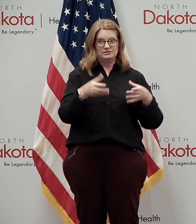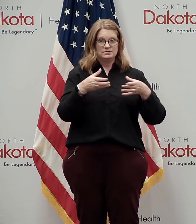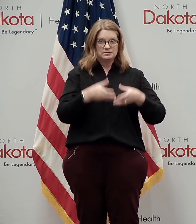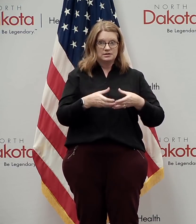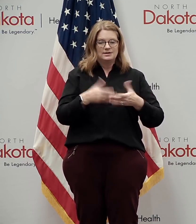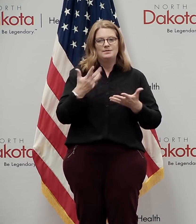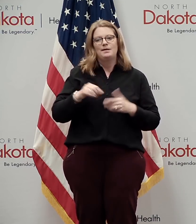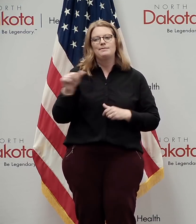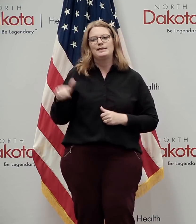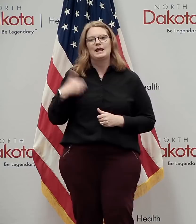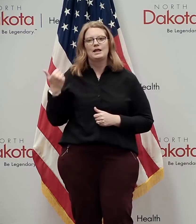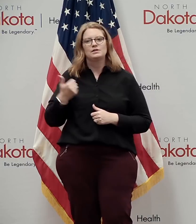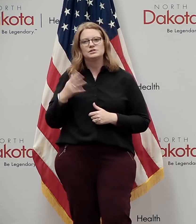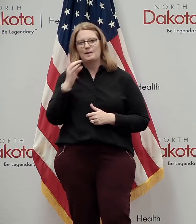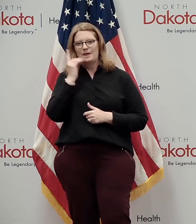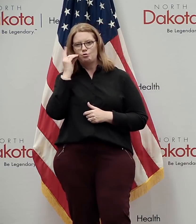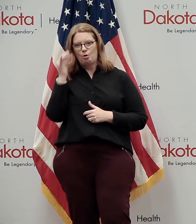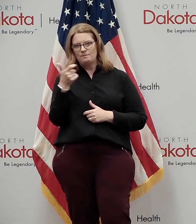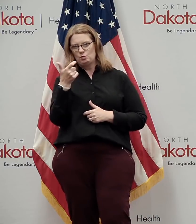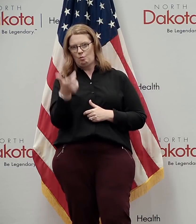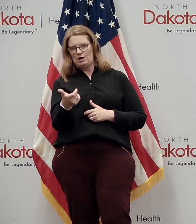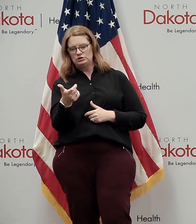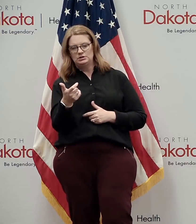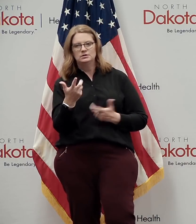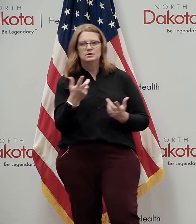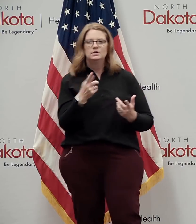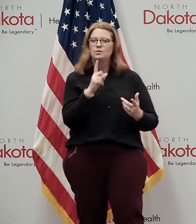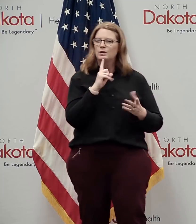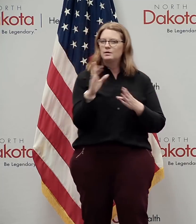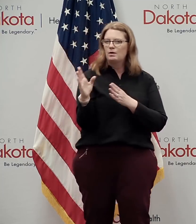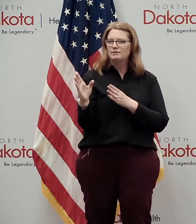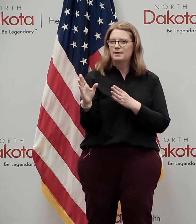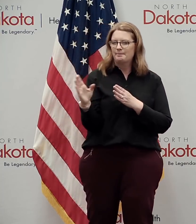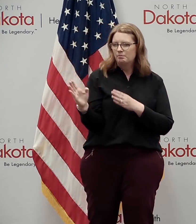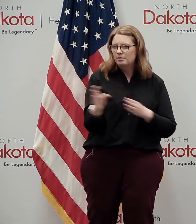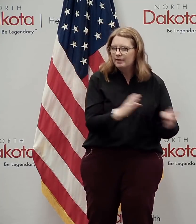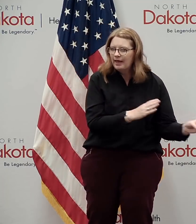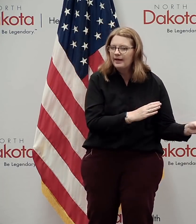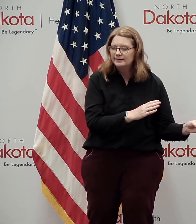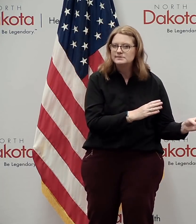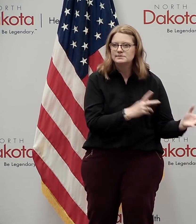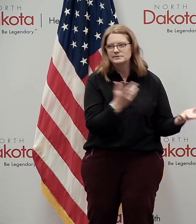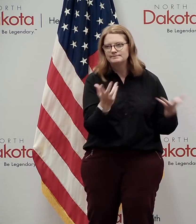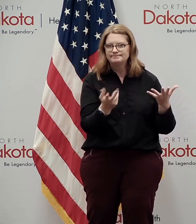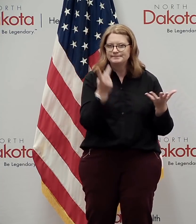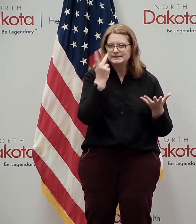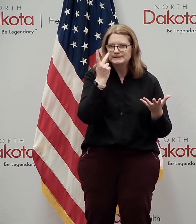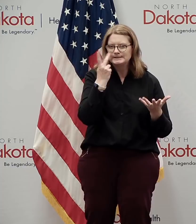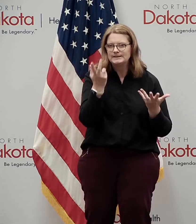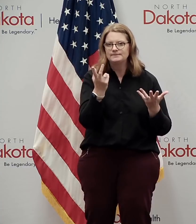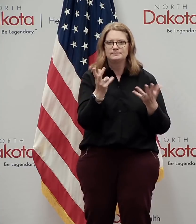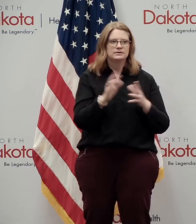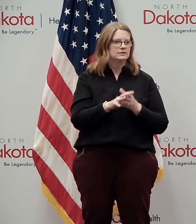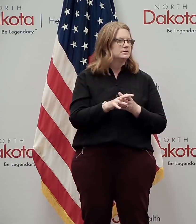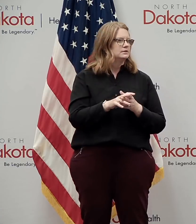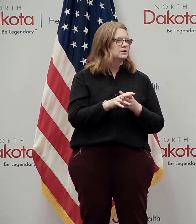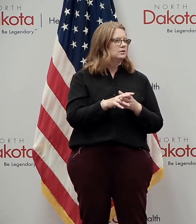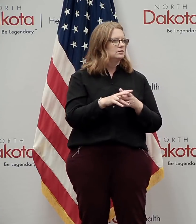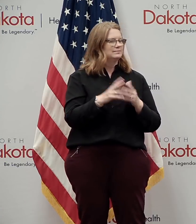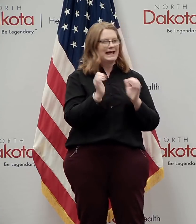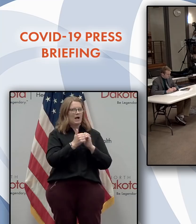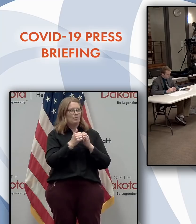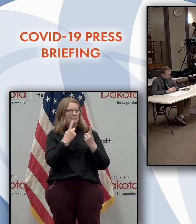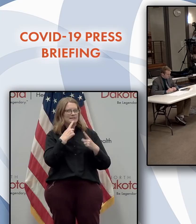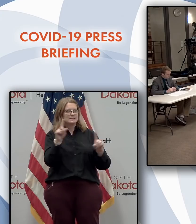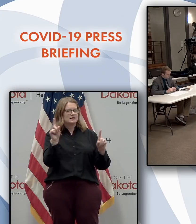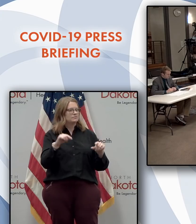watching from their dorm rooms. So we want to have adaptive strategies just like you would in a campaign plan, in a war. I do have one